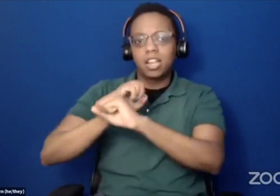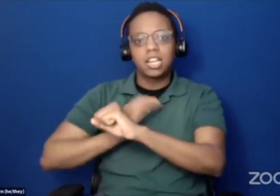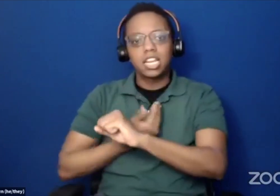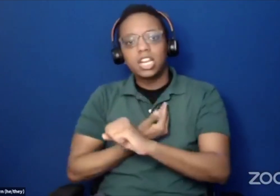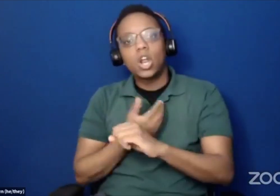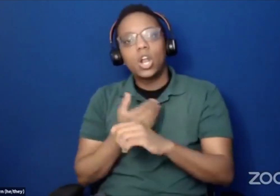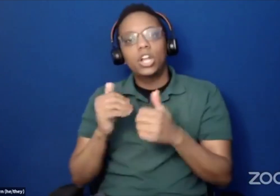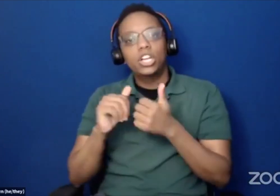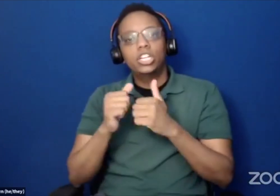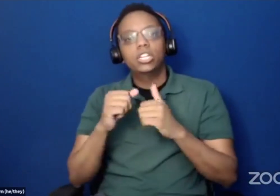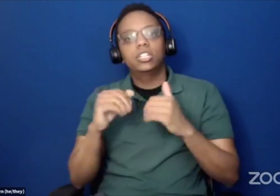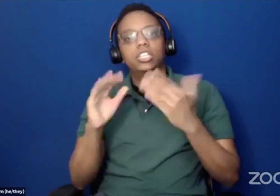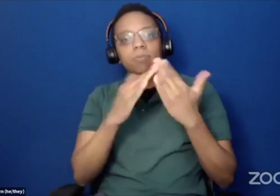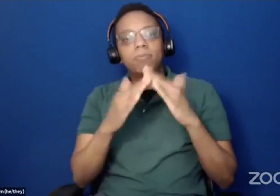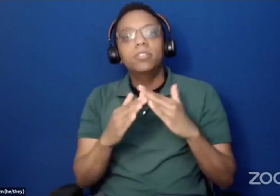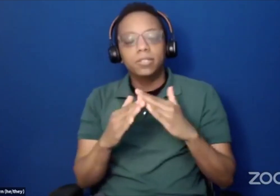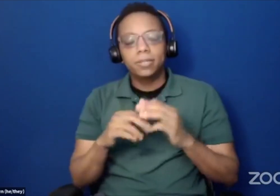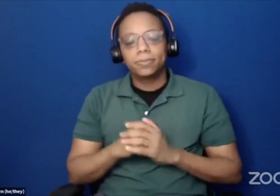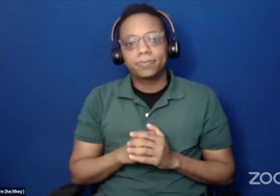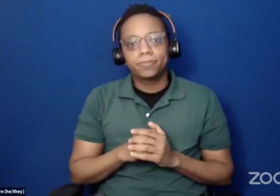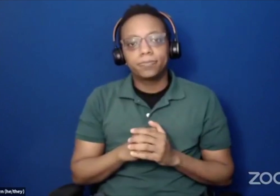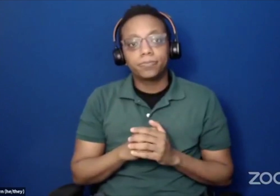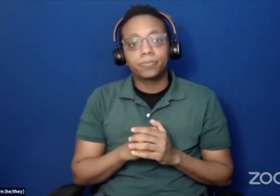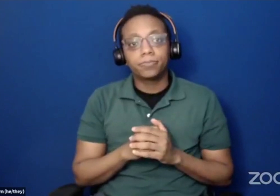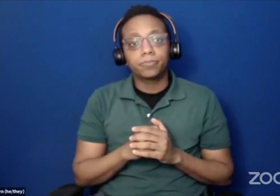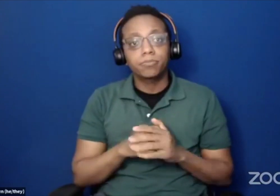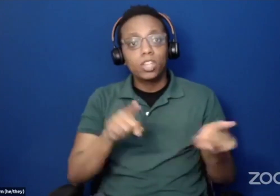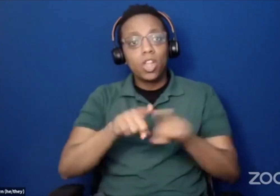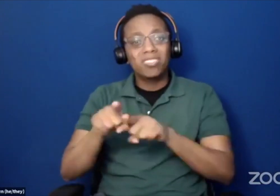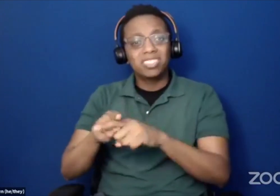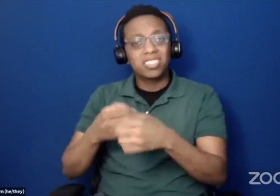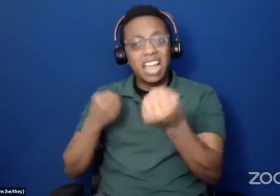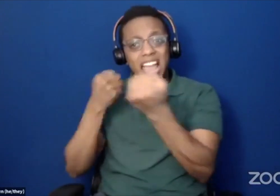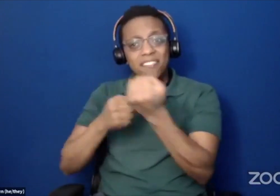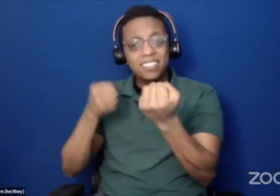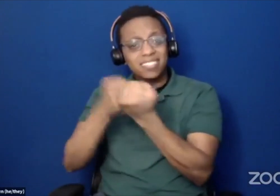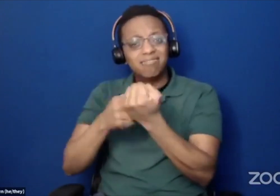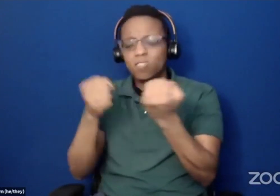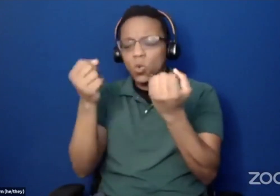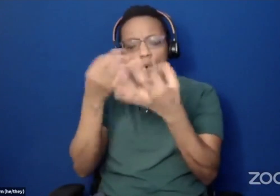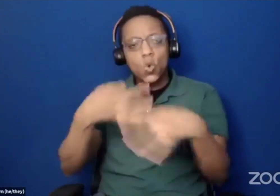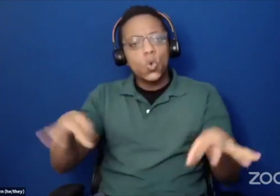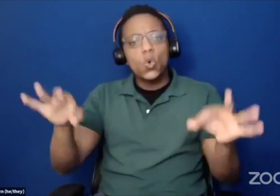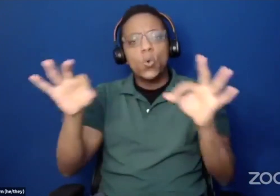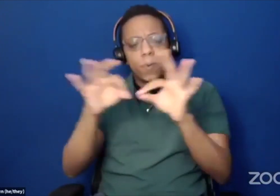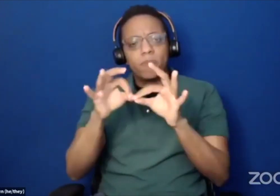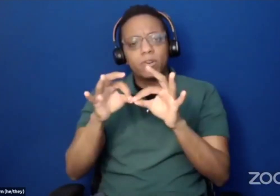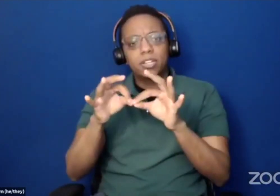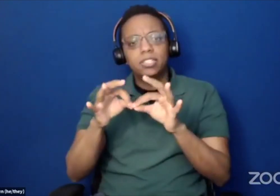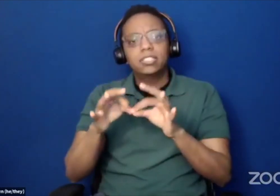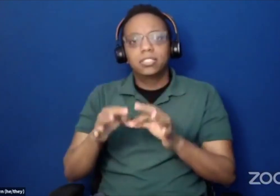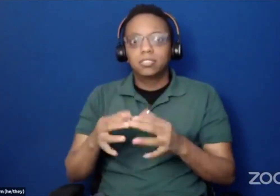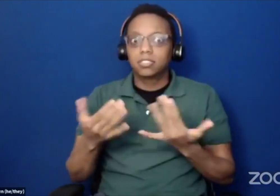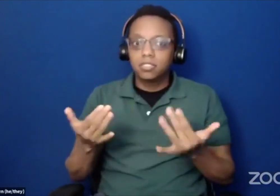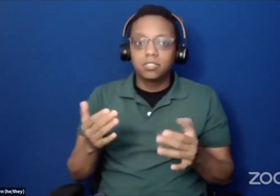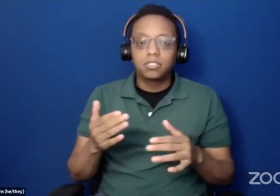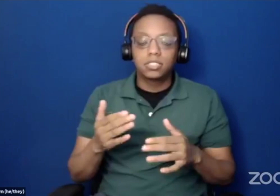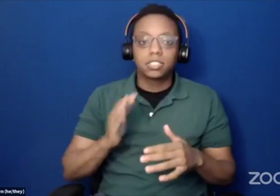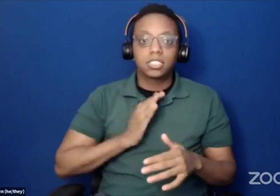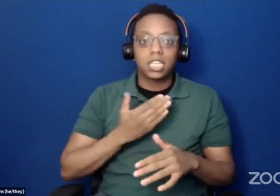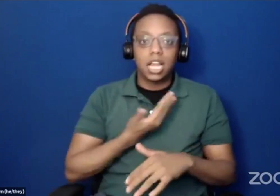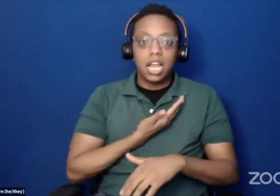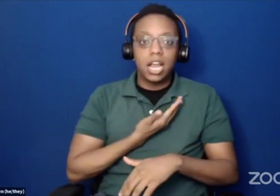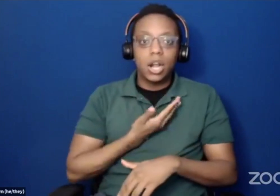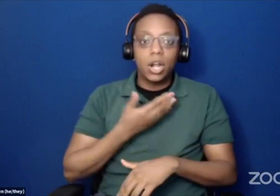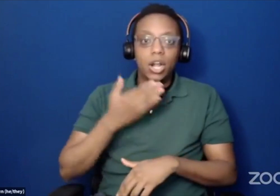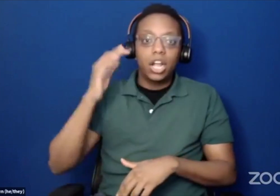community hard. And also, our advocacy is important also while we're navigating through these spaces, because we have a governor who